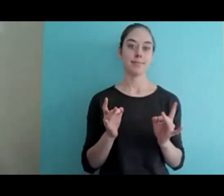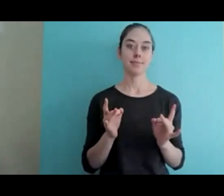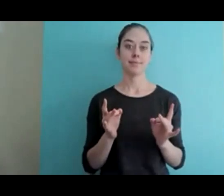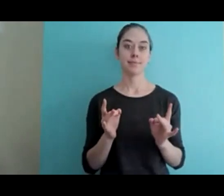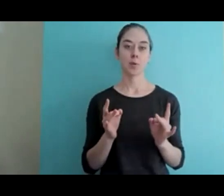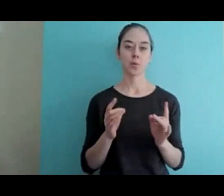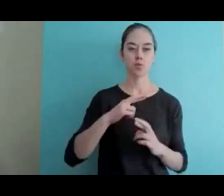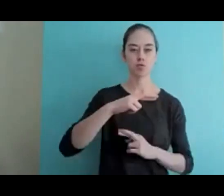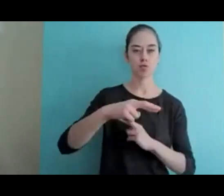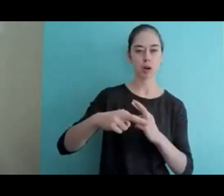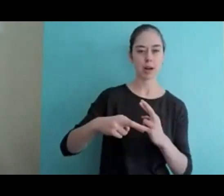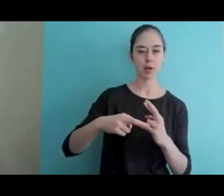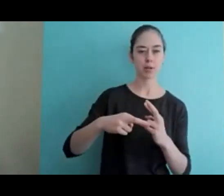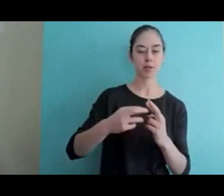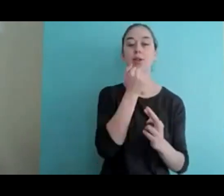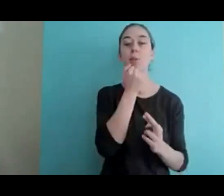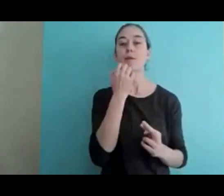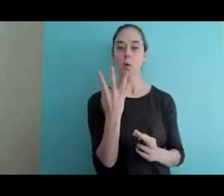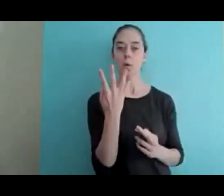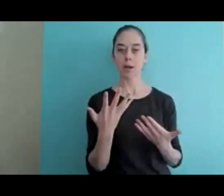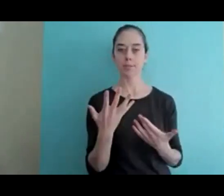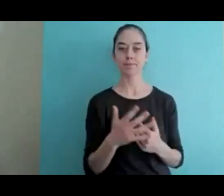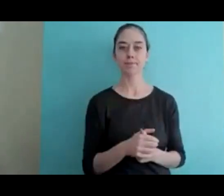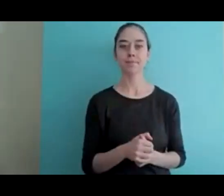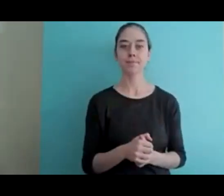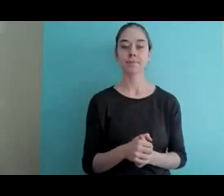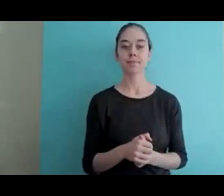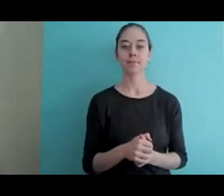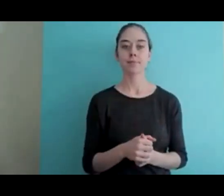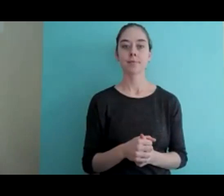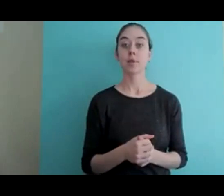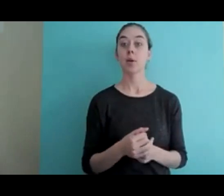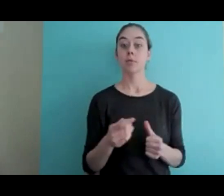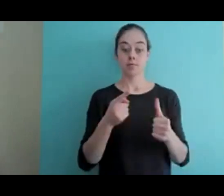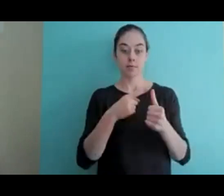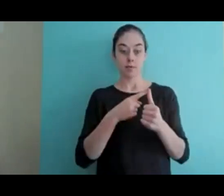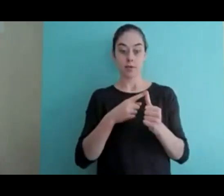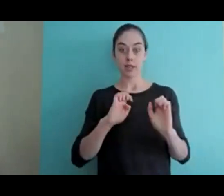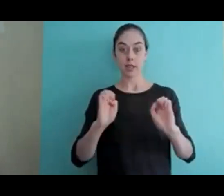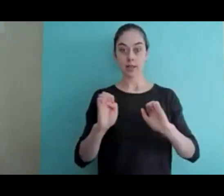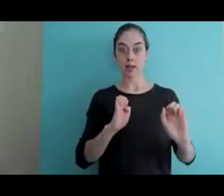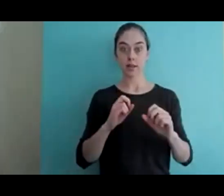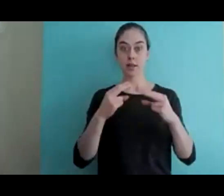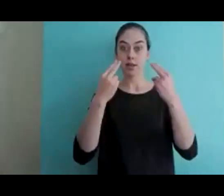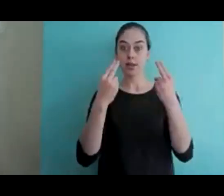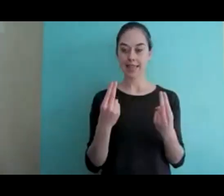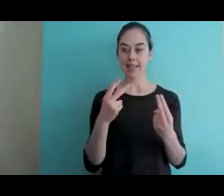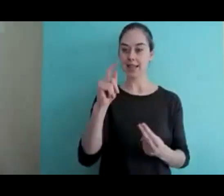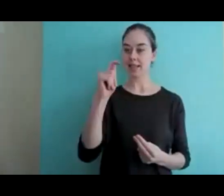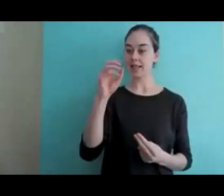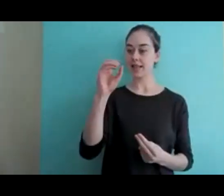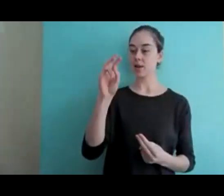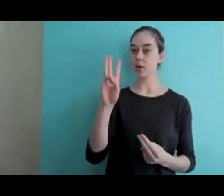we're on to round number four. Okay, so this one here, the first exercise here, you're going to need a towel or